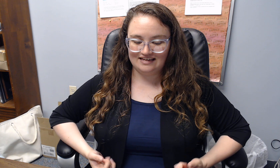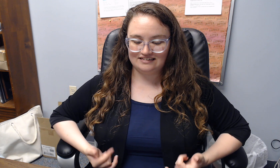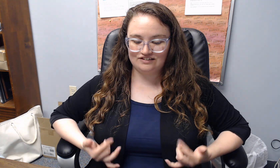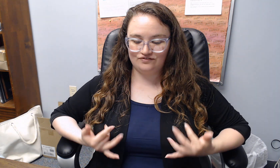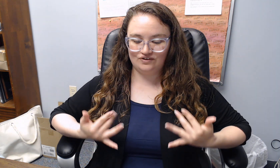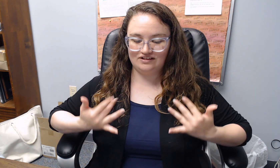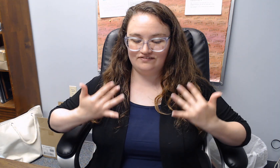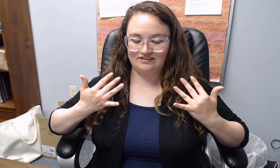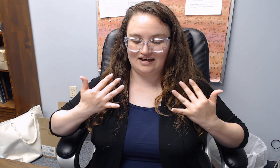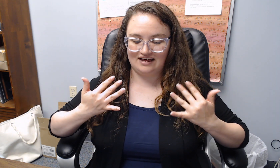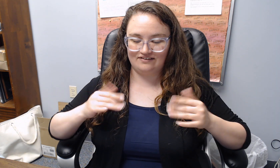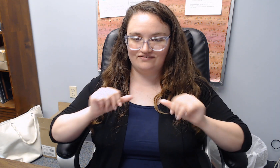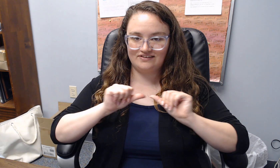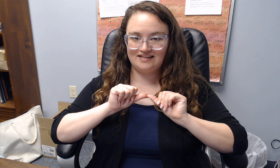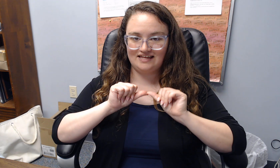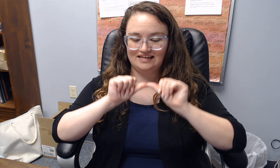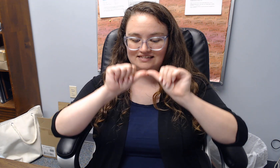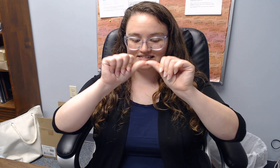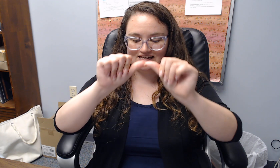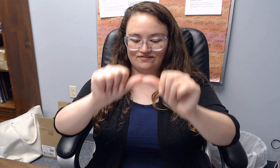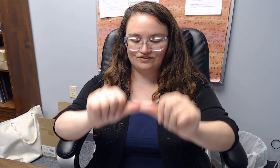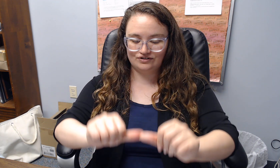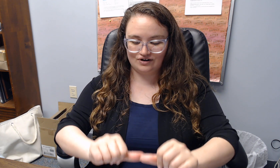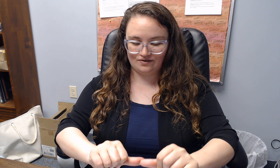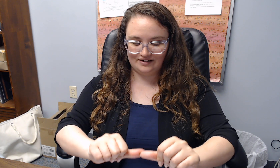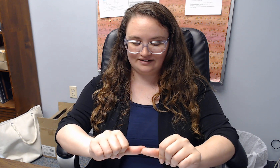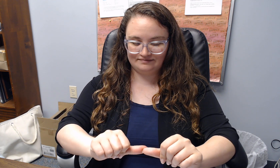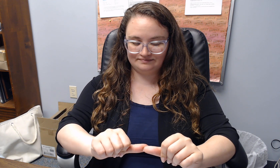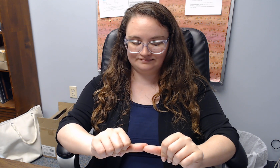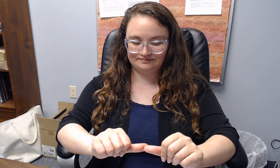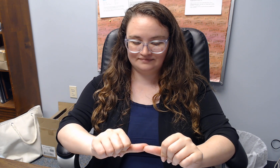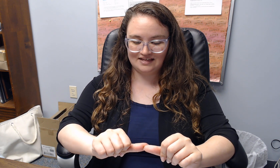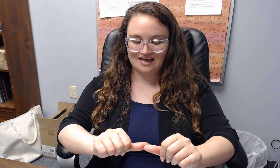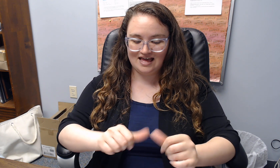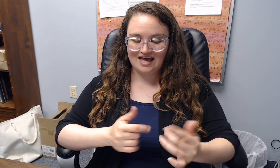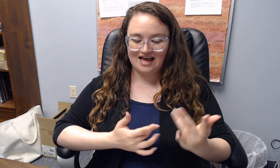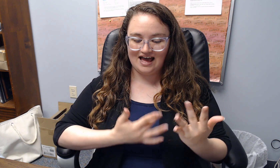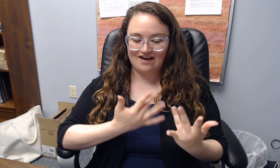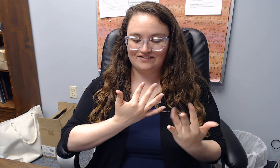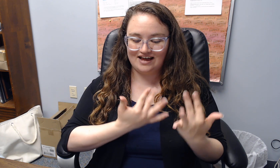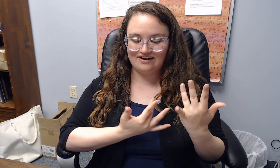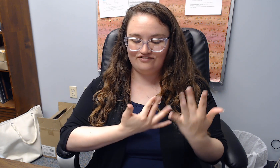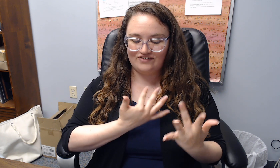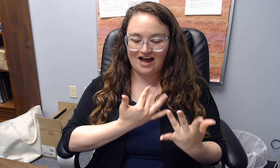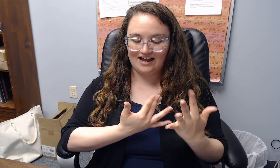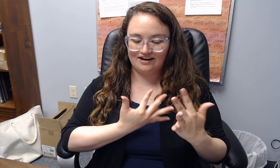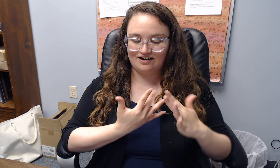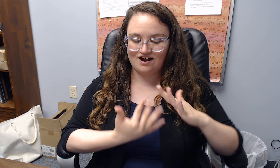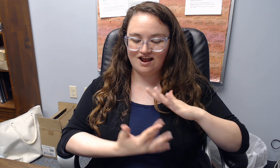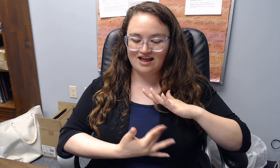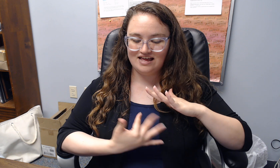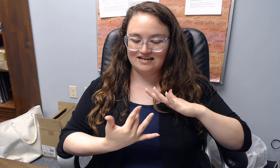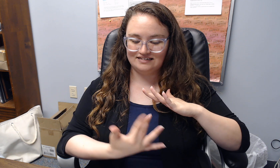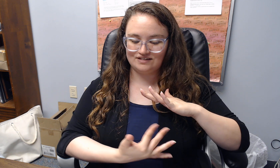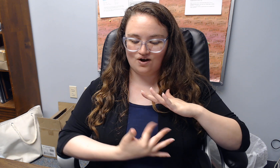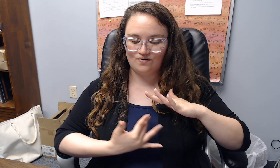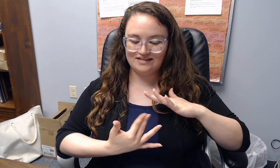It's full of life. It's ever growing. I've got a fire. It's always